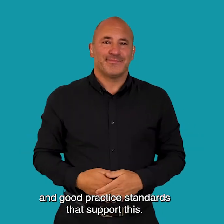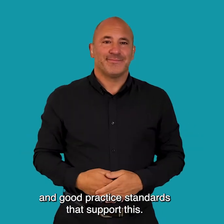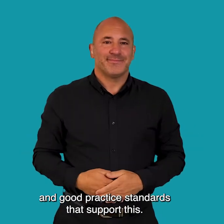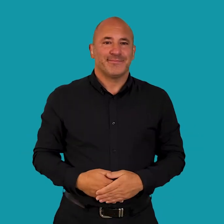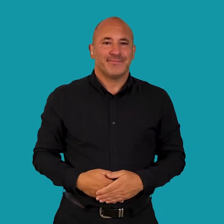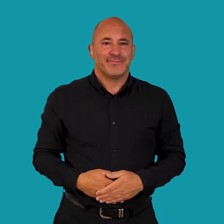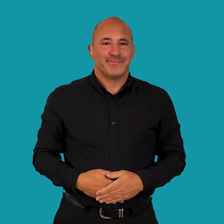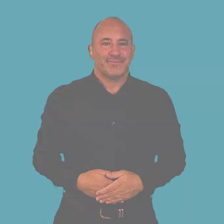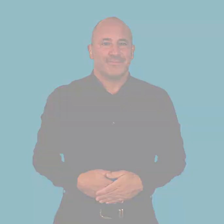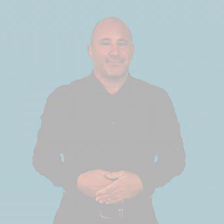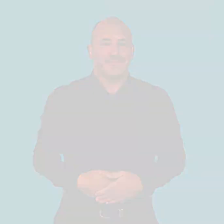this.